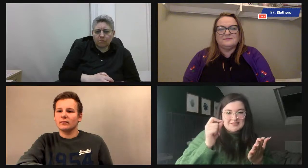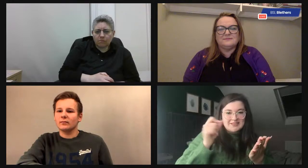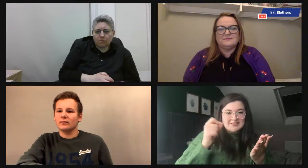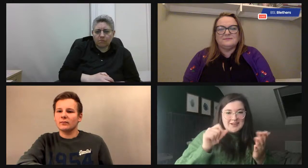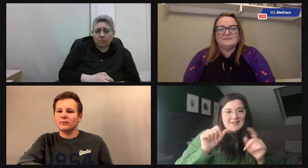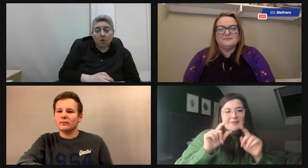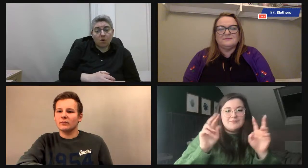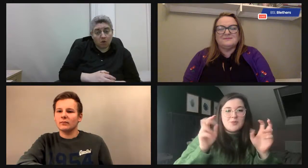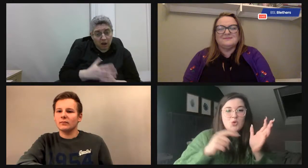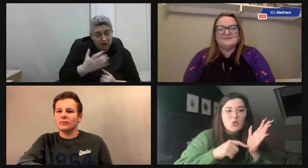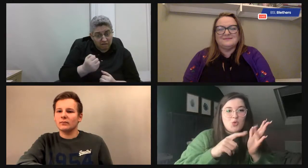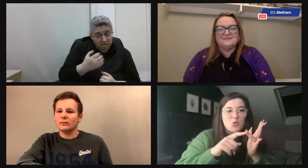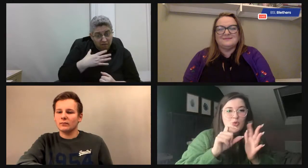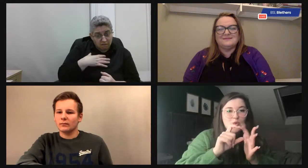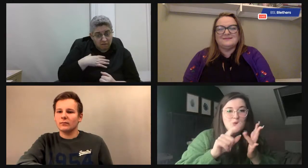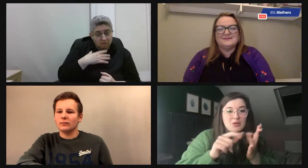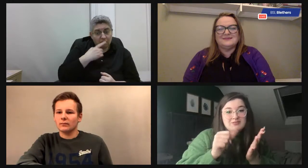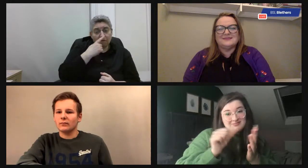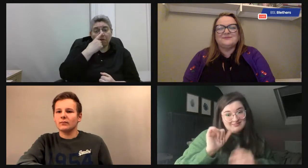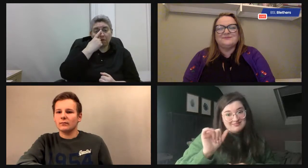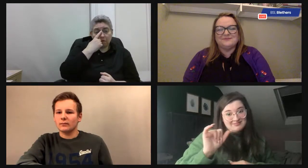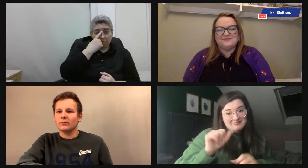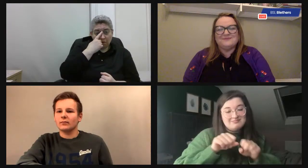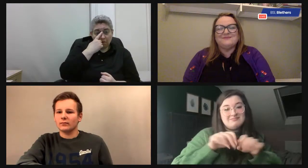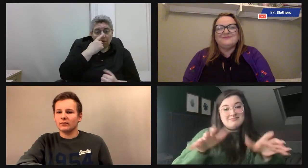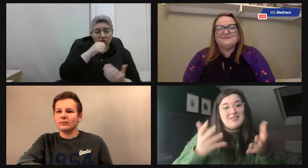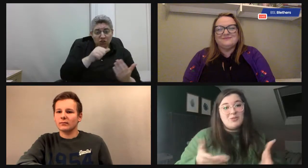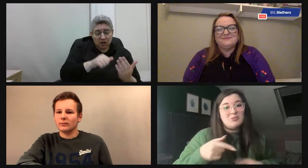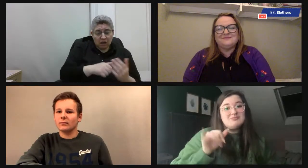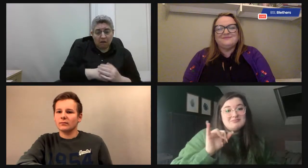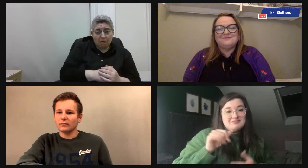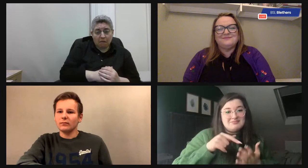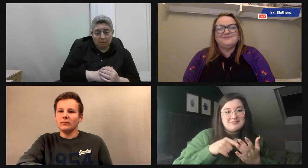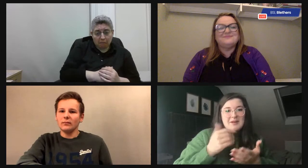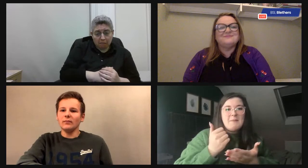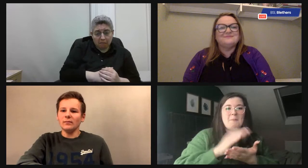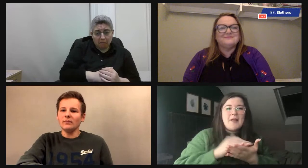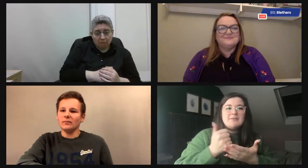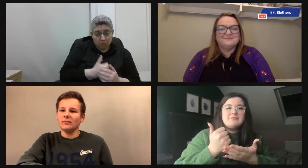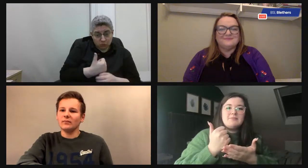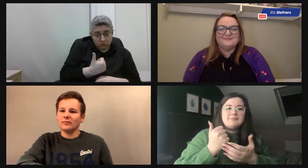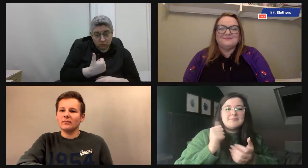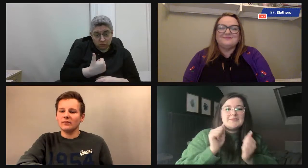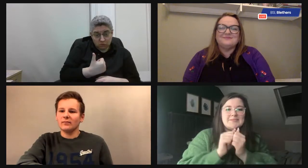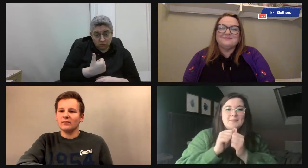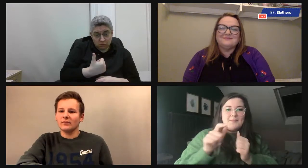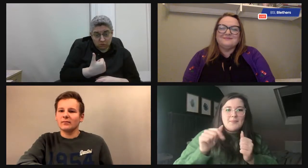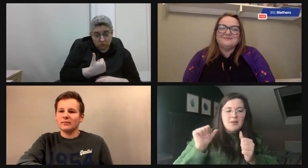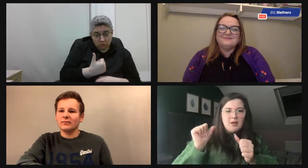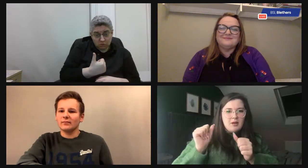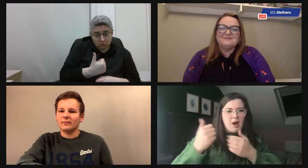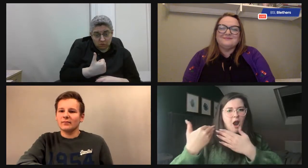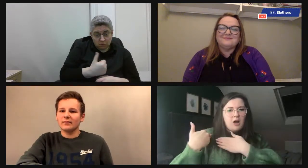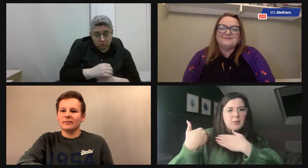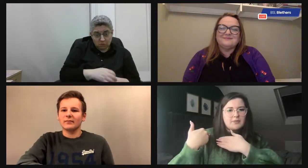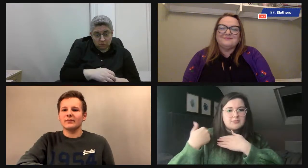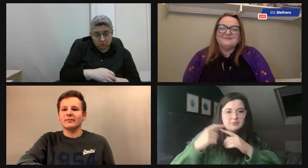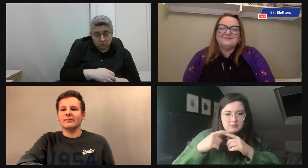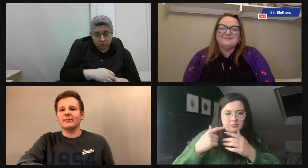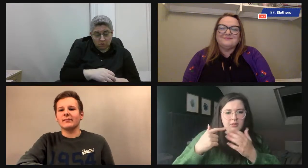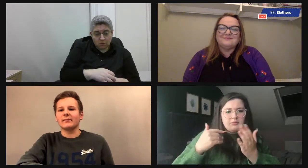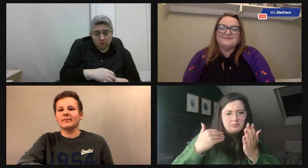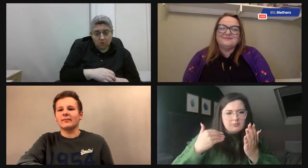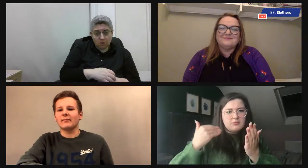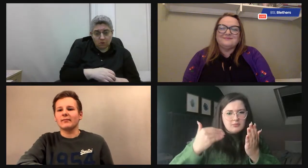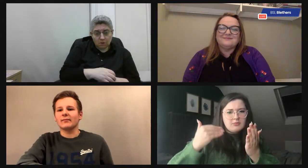that tell you things about like waking up at 7 o'clock in the morning, brush your teeth, and that Oh, seems to be yes, I very do that. popular. Oh, okay, cool.